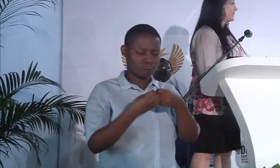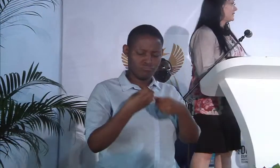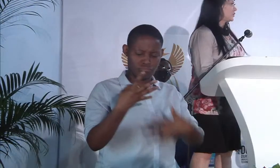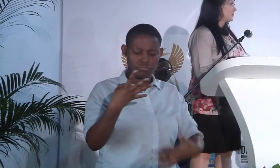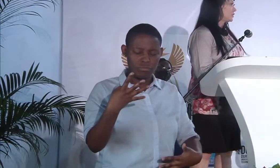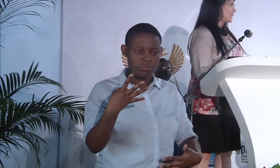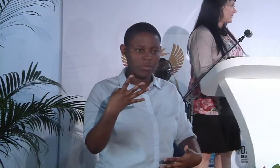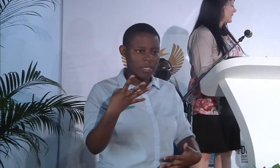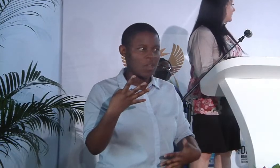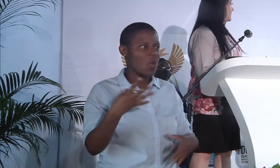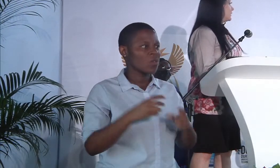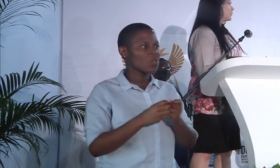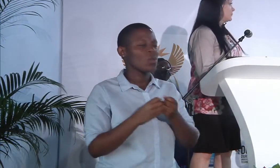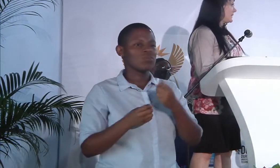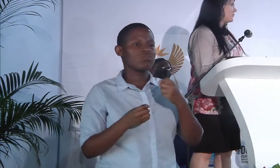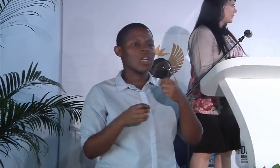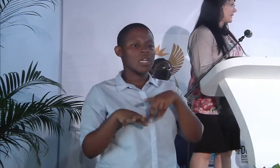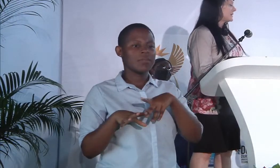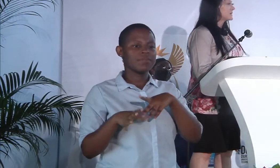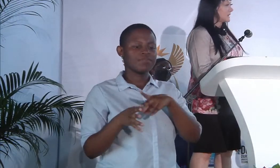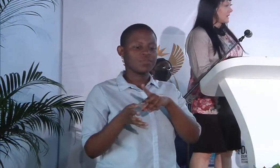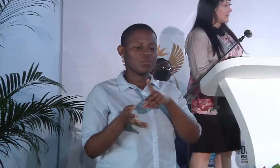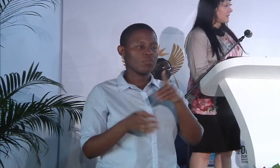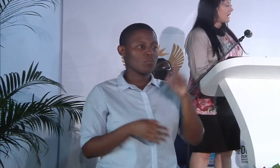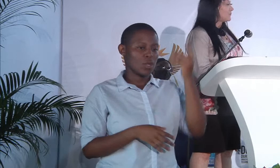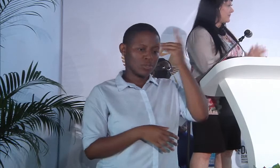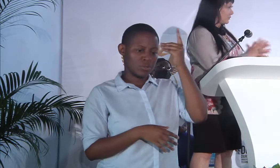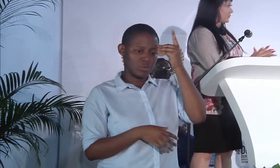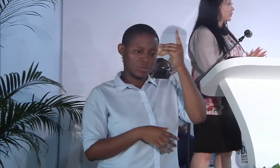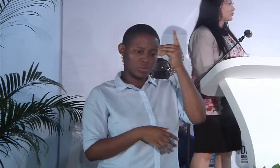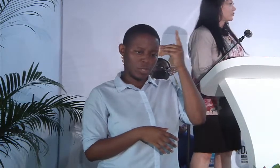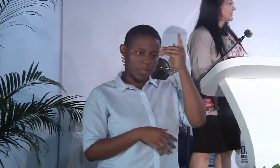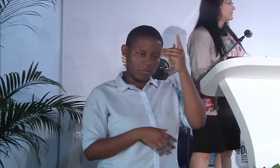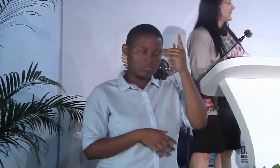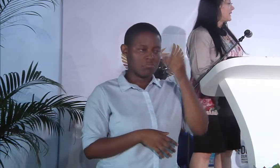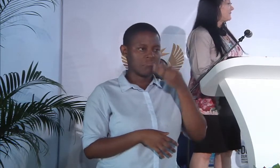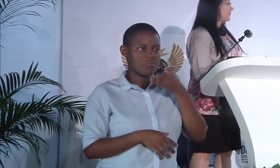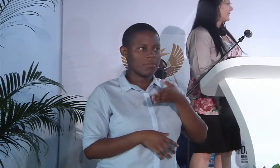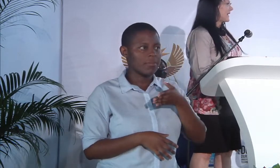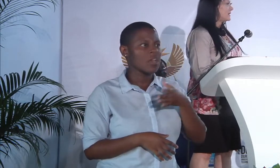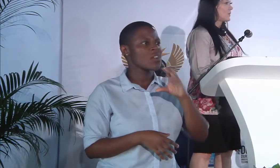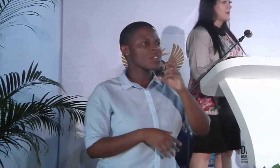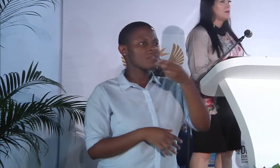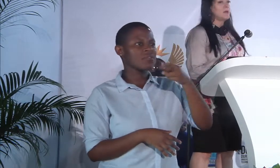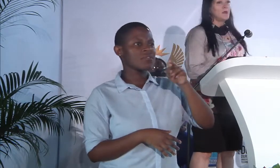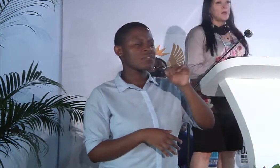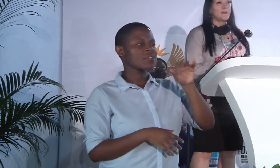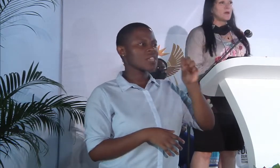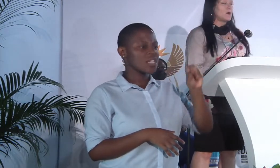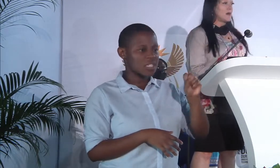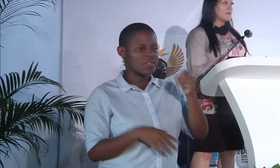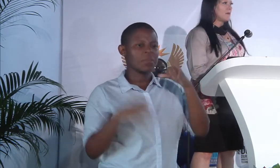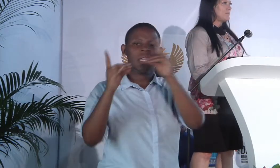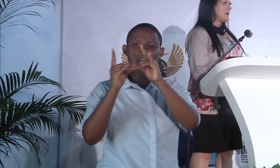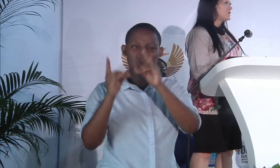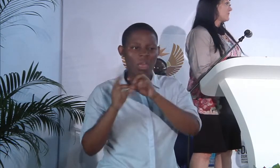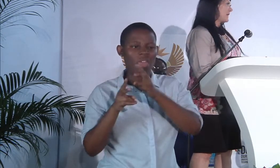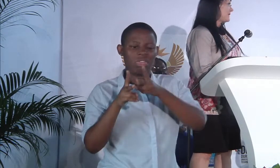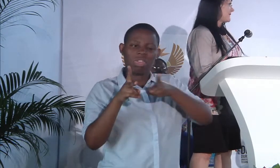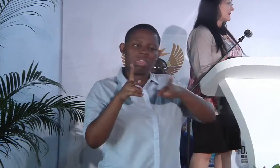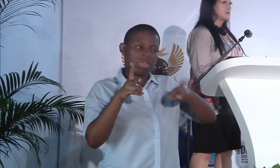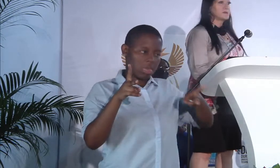from the Durban Chamber to be with us. We've also got Chris Mbele from Gateway. There are other